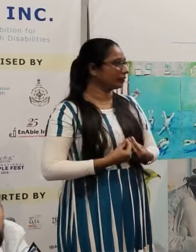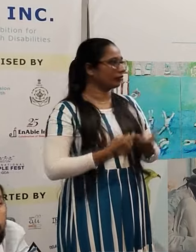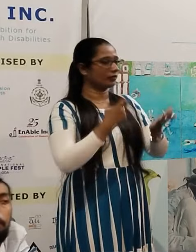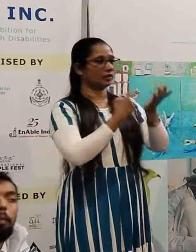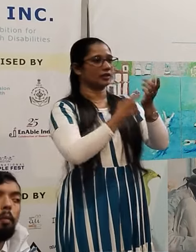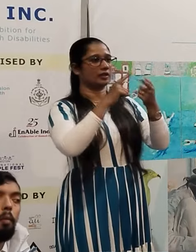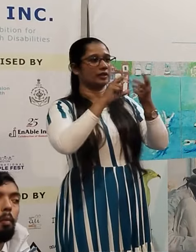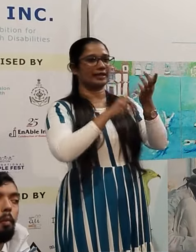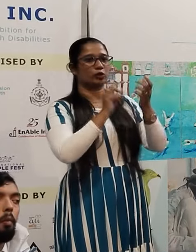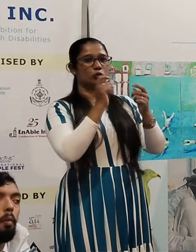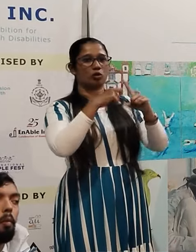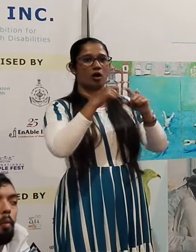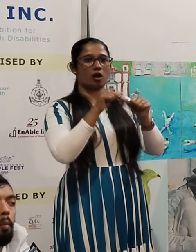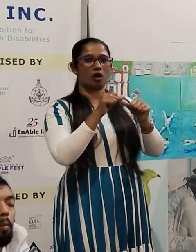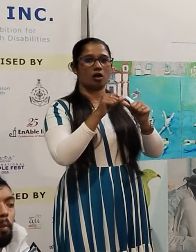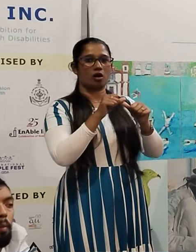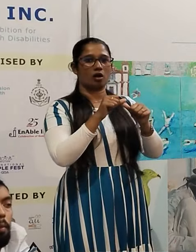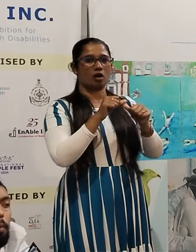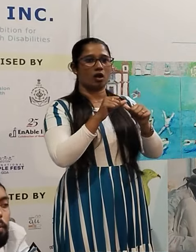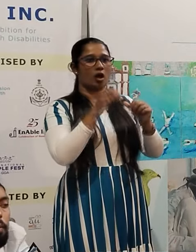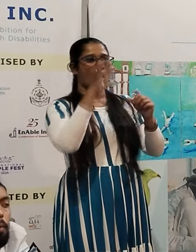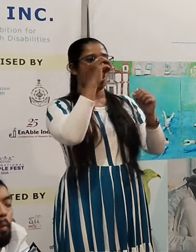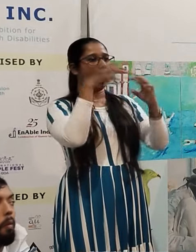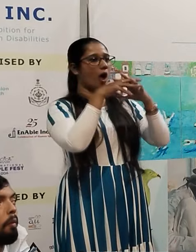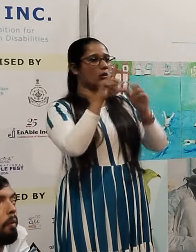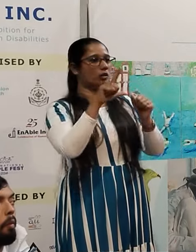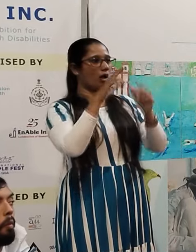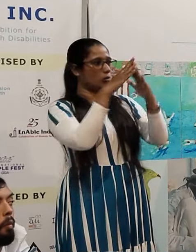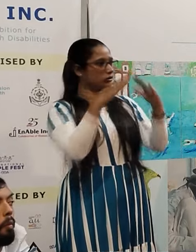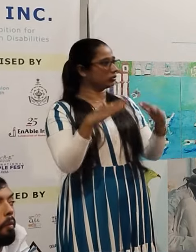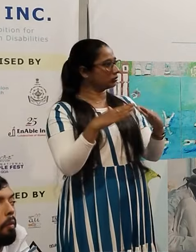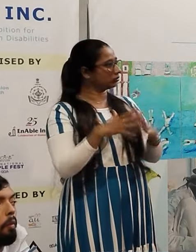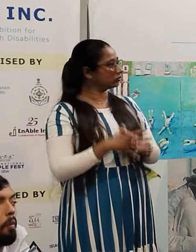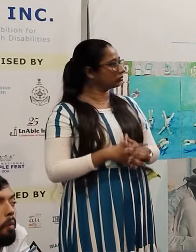Renuka from Owl House, if you are around.